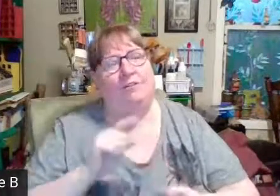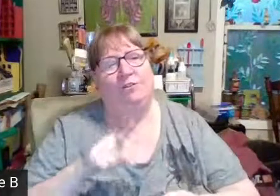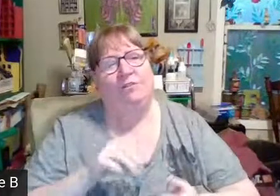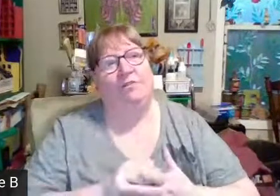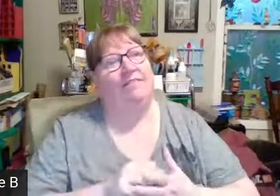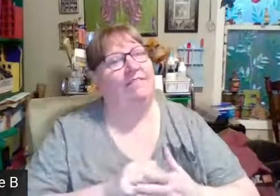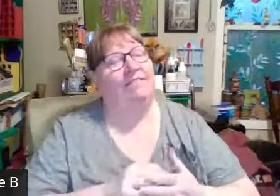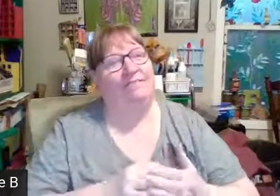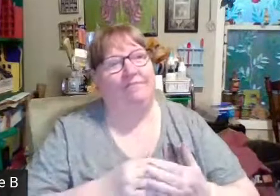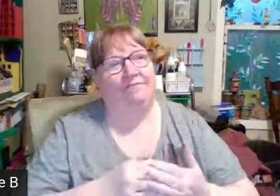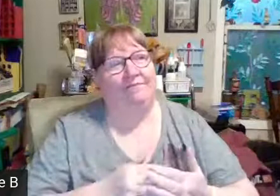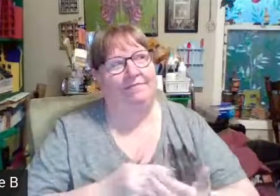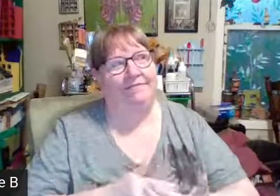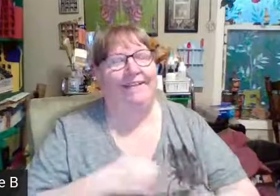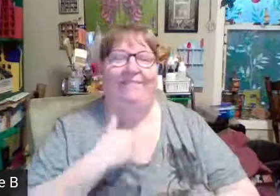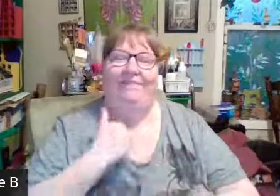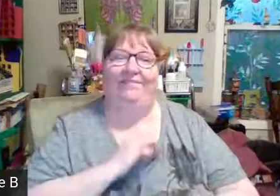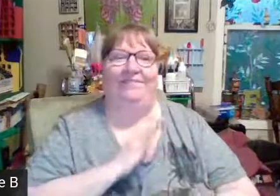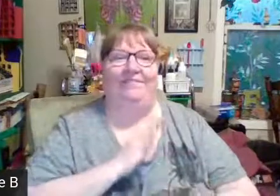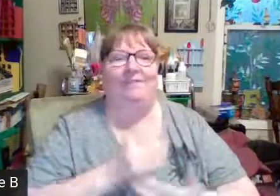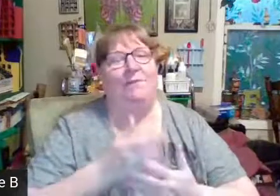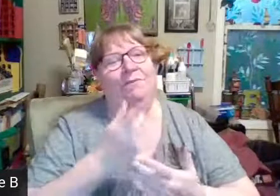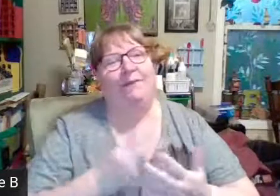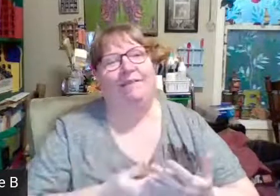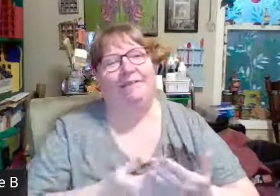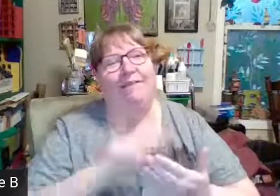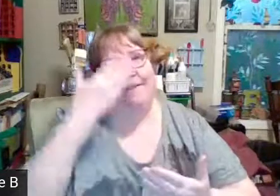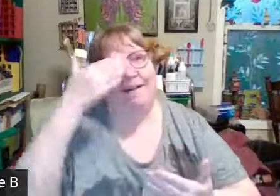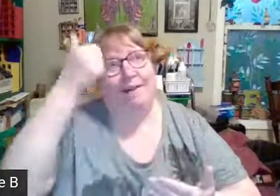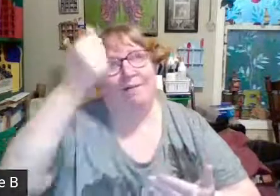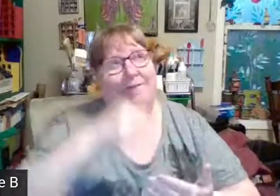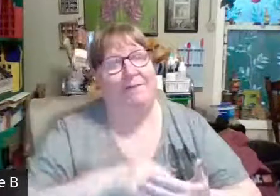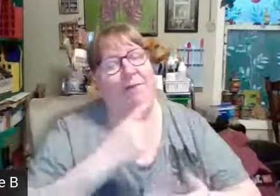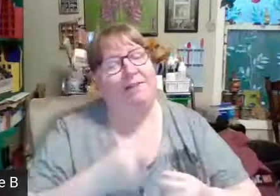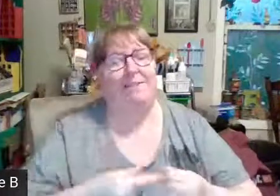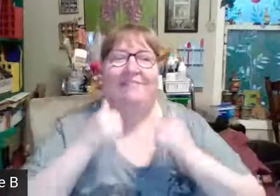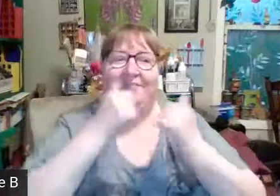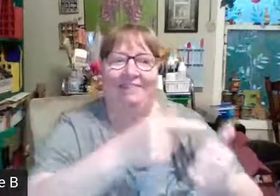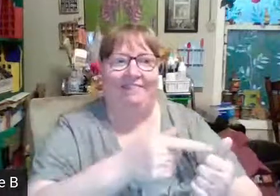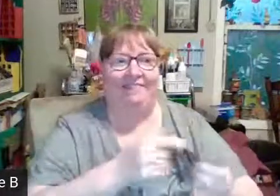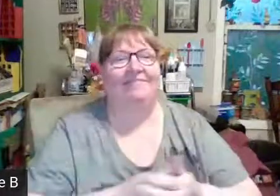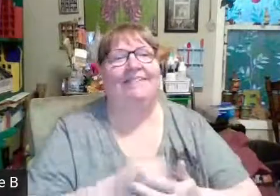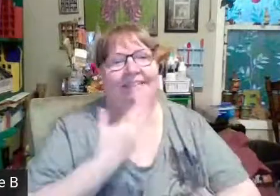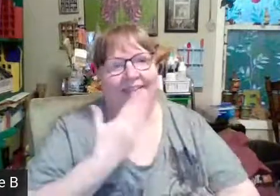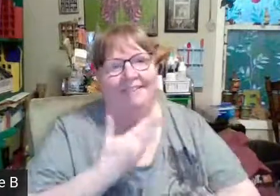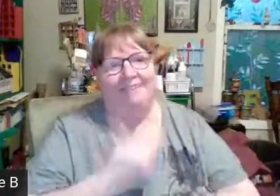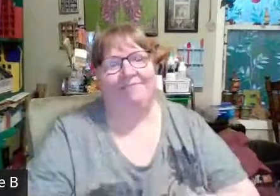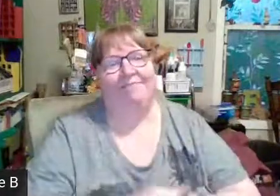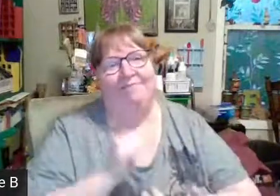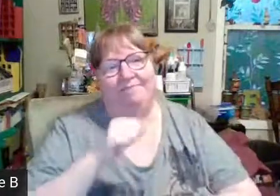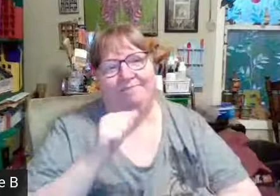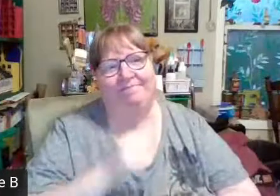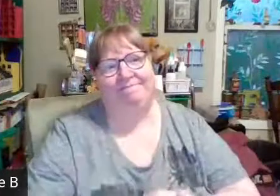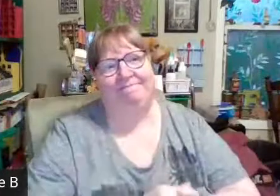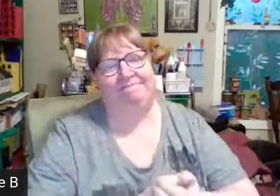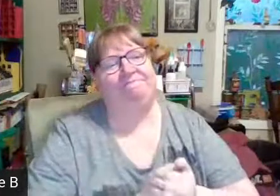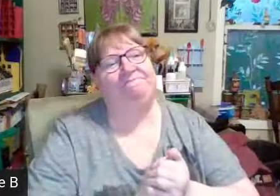you're sending. I mean, we use everything. I love it. Love it when we get a donation of, you